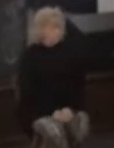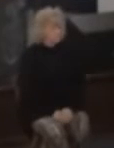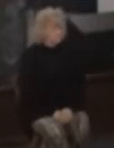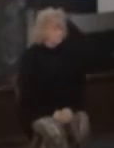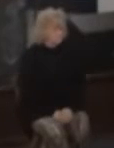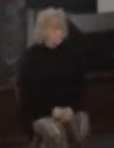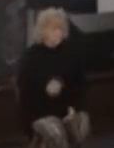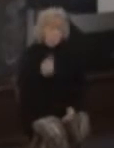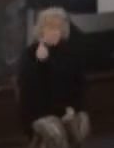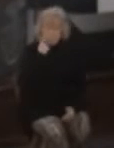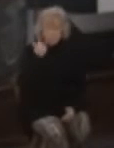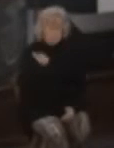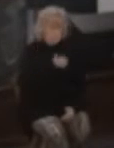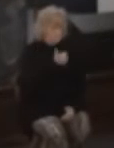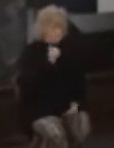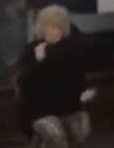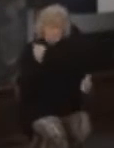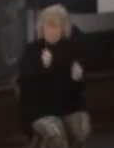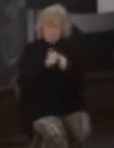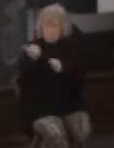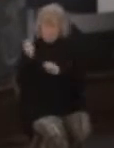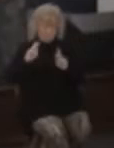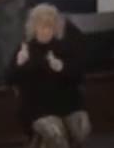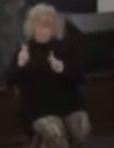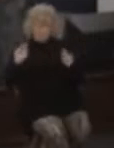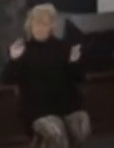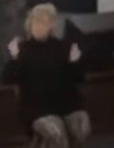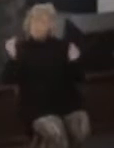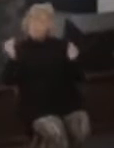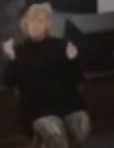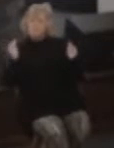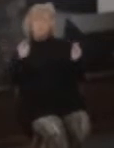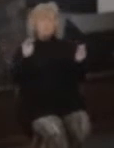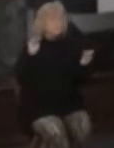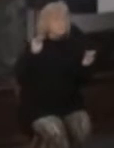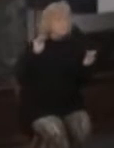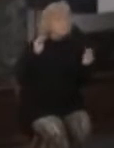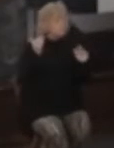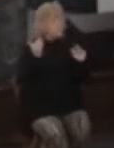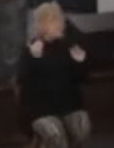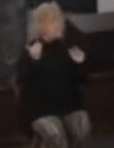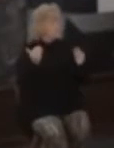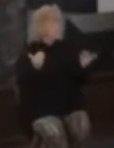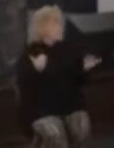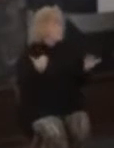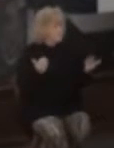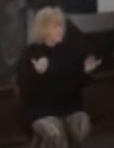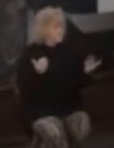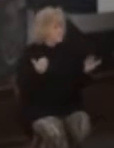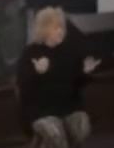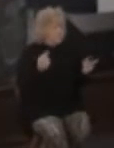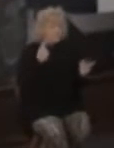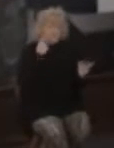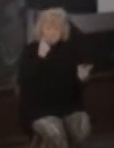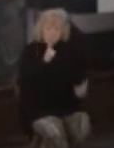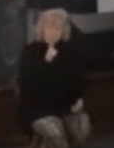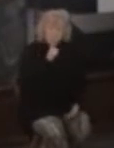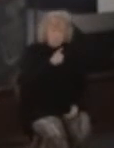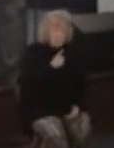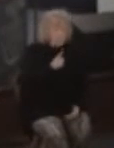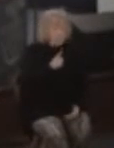Don't think of yourself in comparison with others. Think of yourself with a realistic appraisal of the